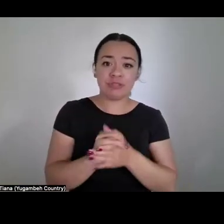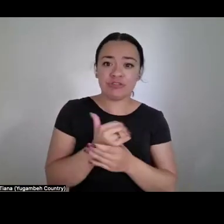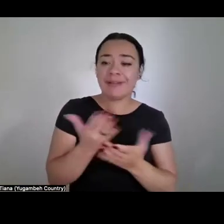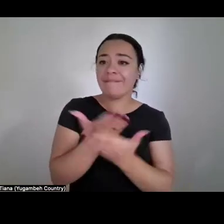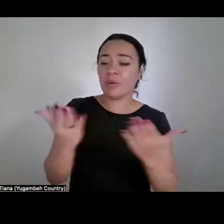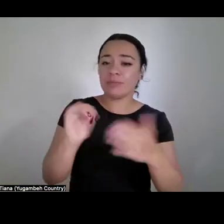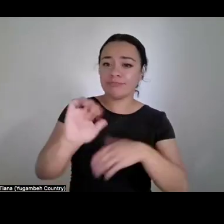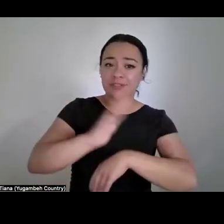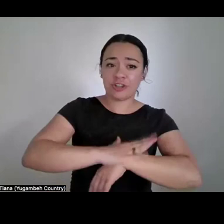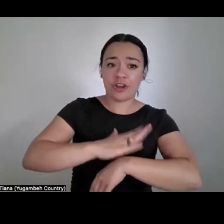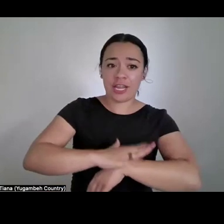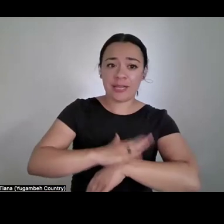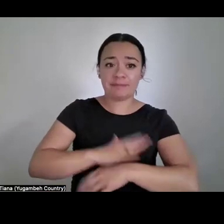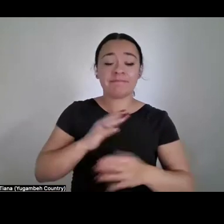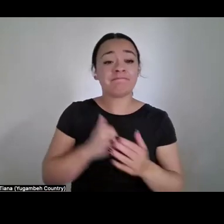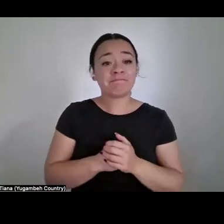time.